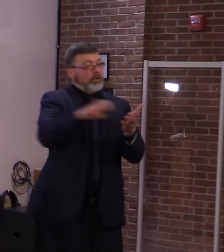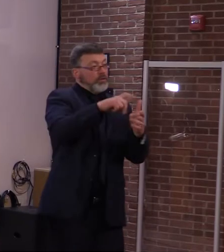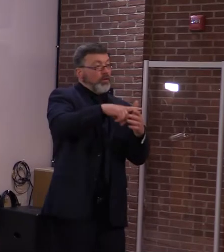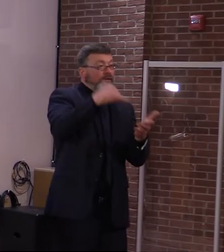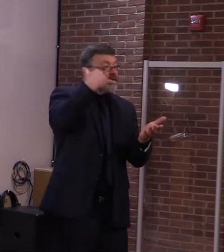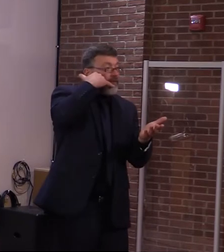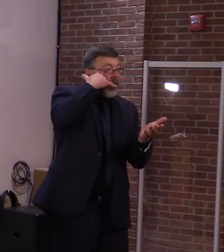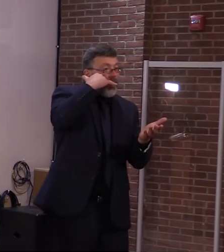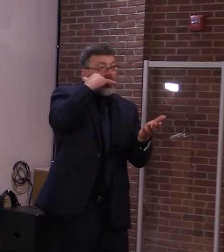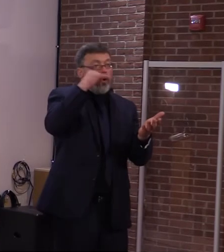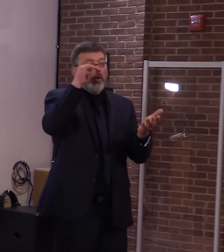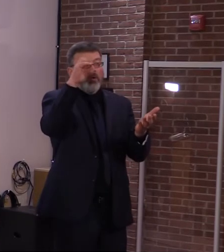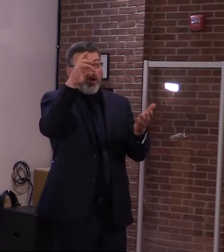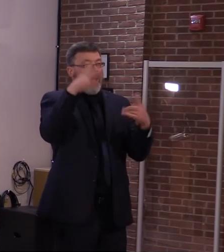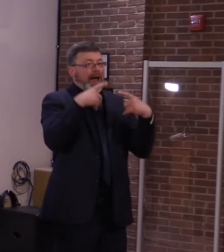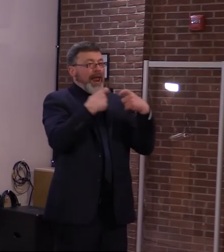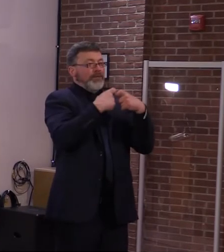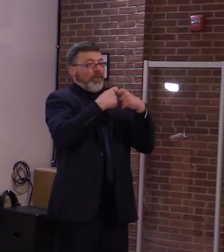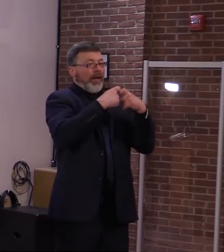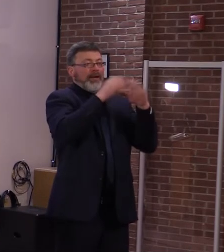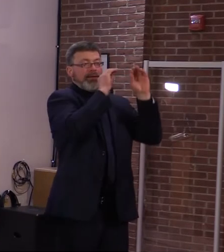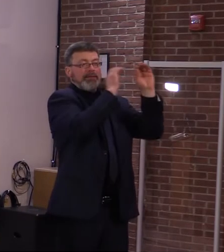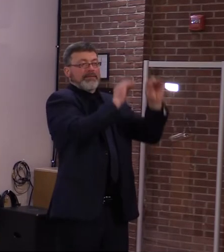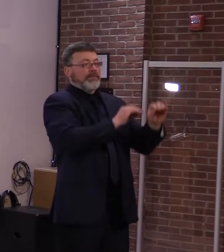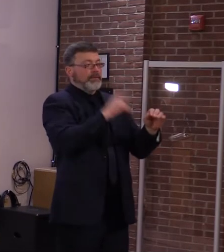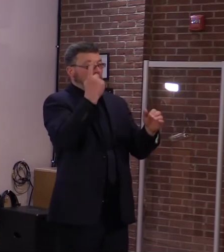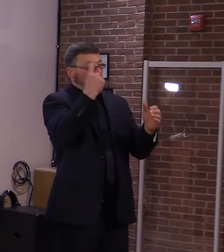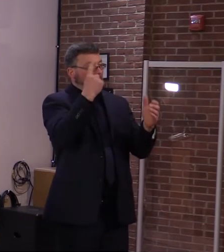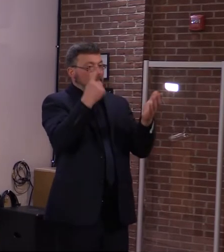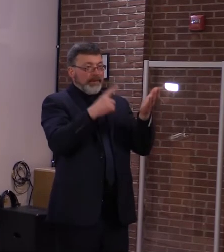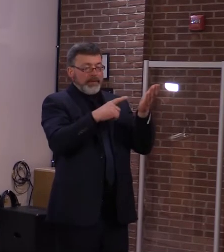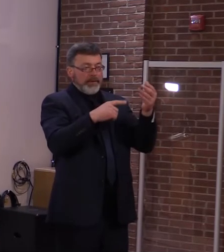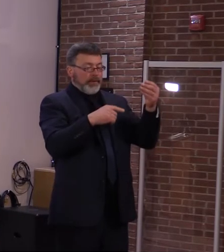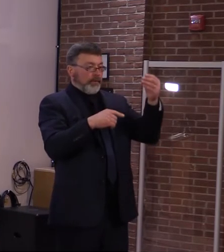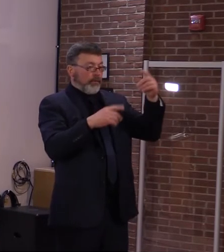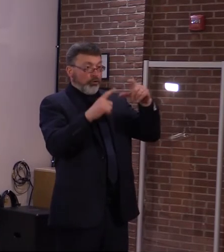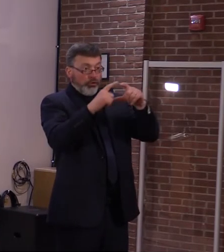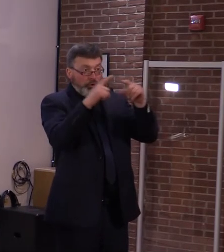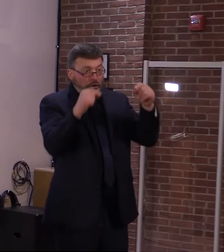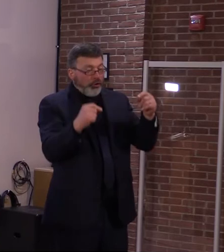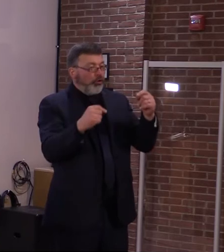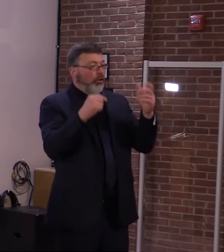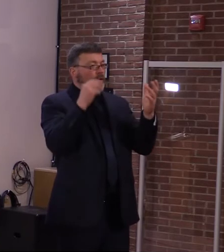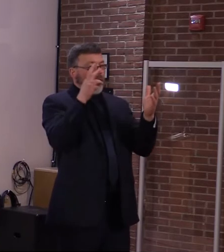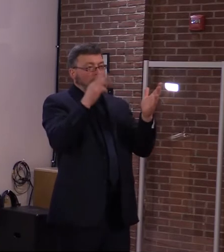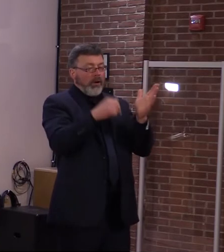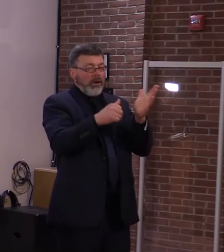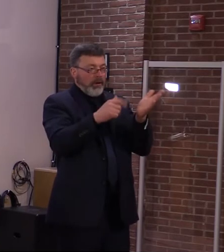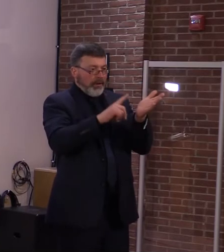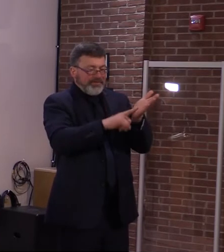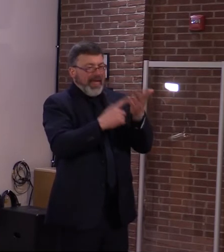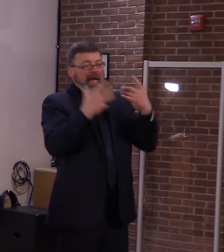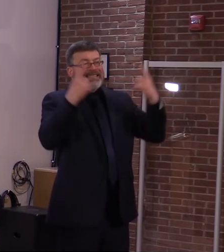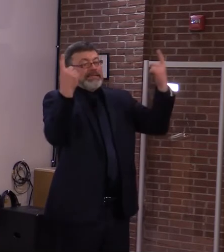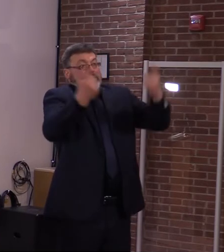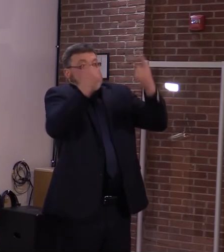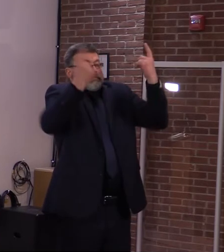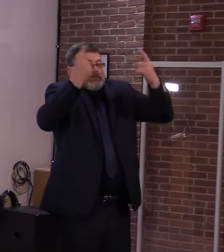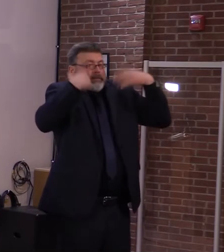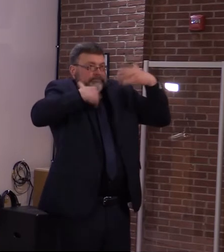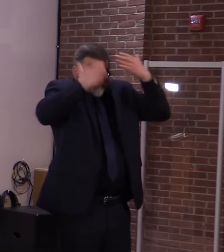think we know that this pandemic, the virus itself, is not going to